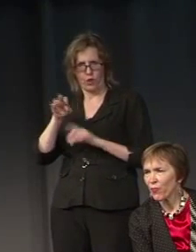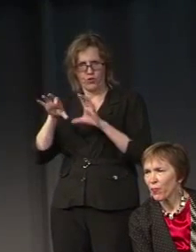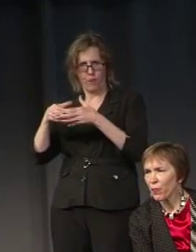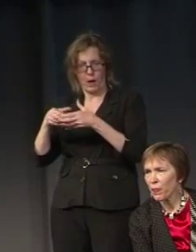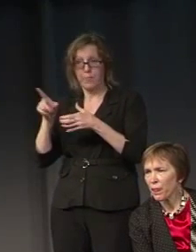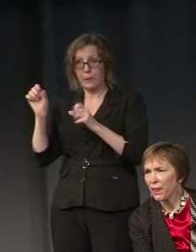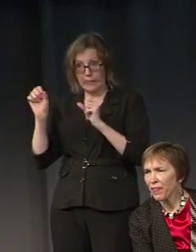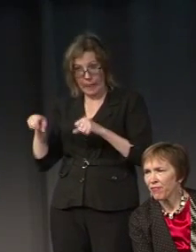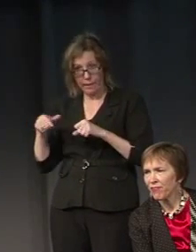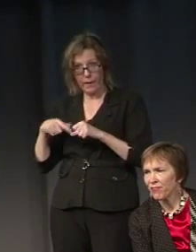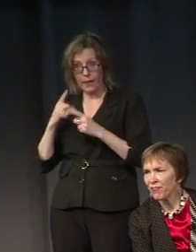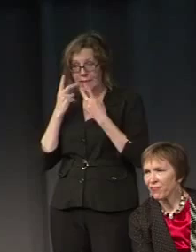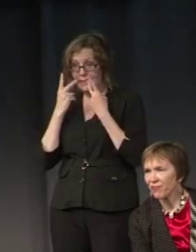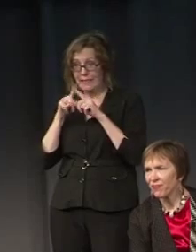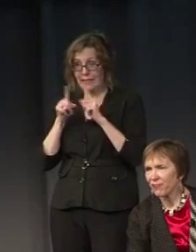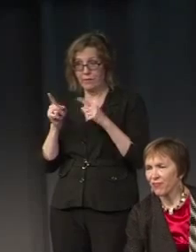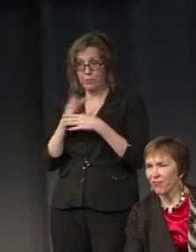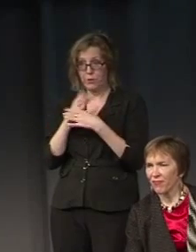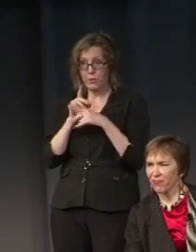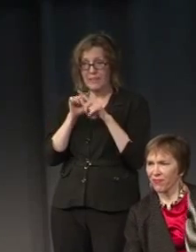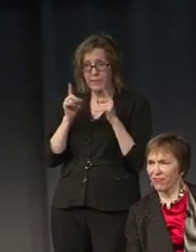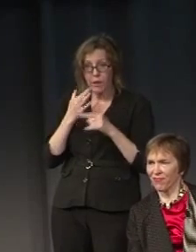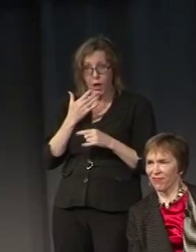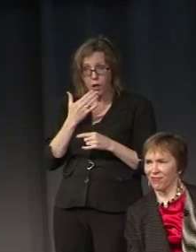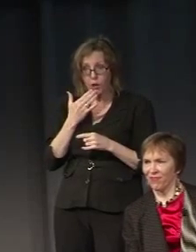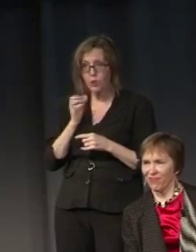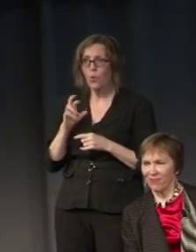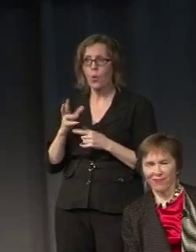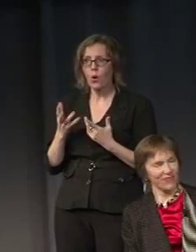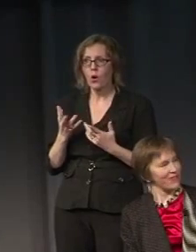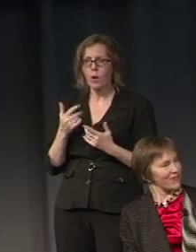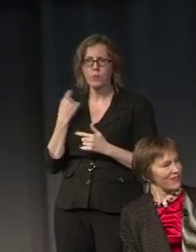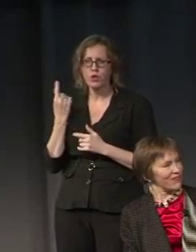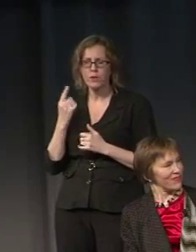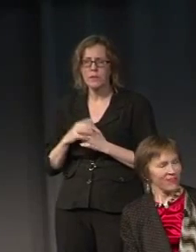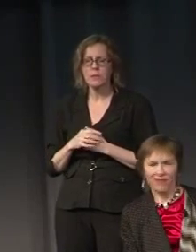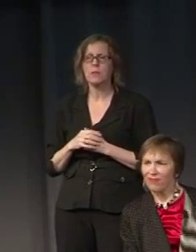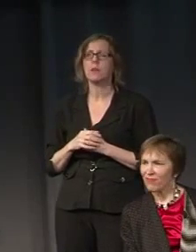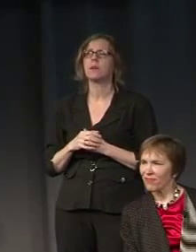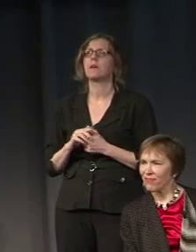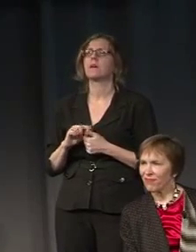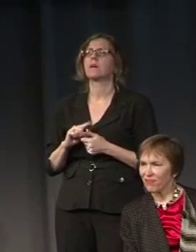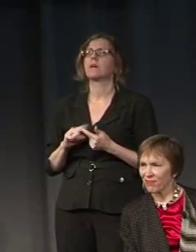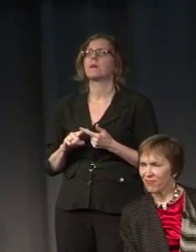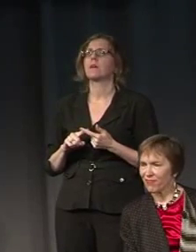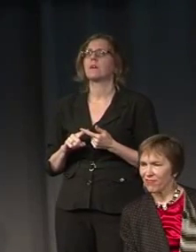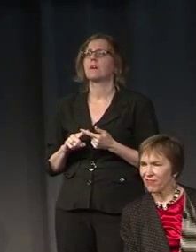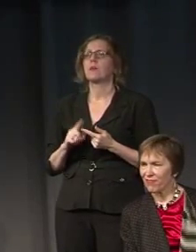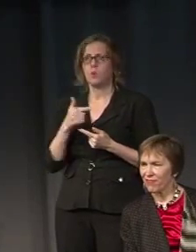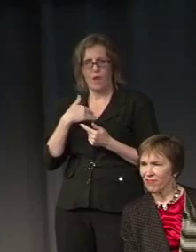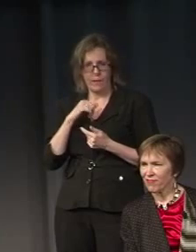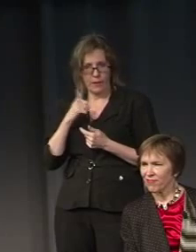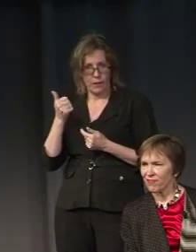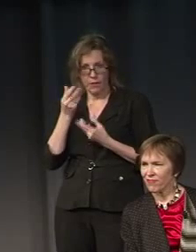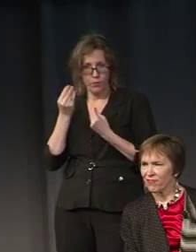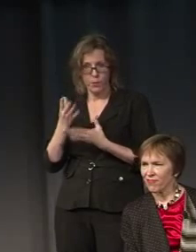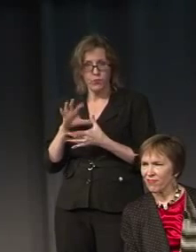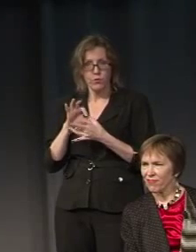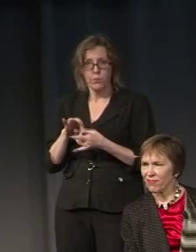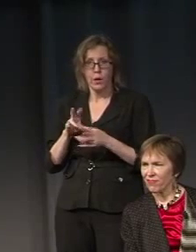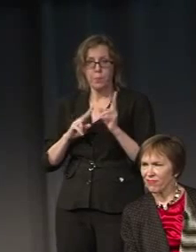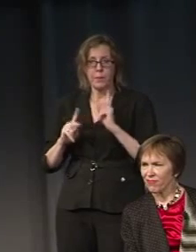different colors and the words they have for it? Sorry, 3 points. 2, do you have any information about people